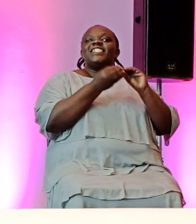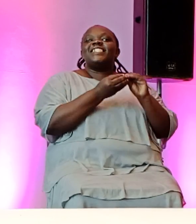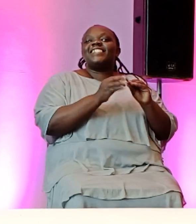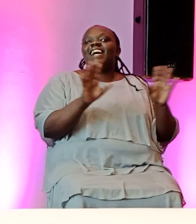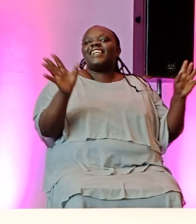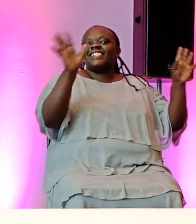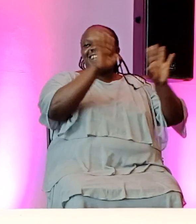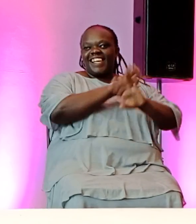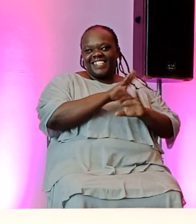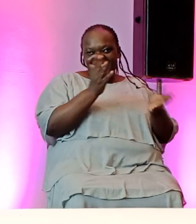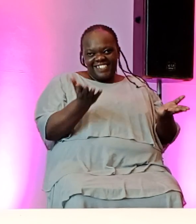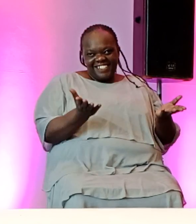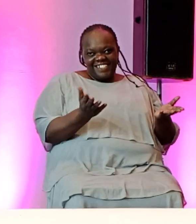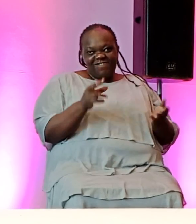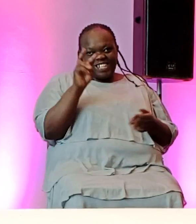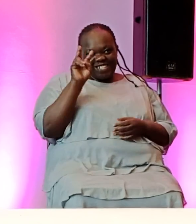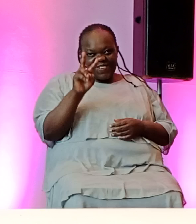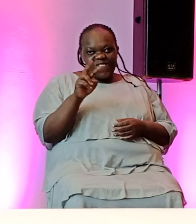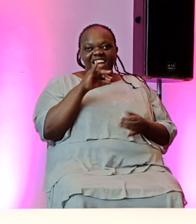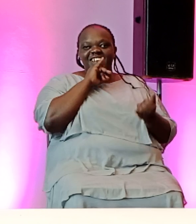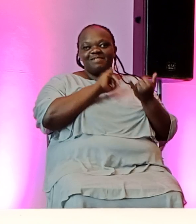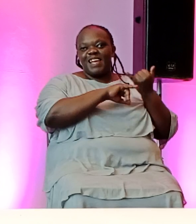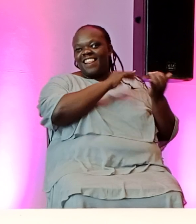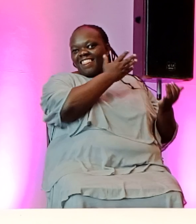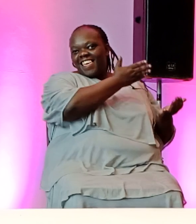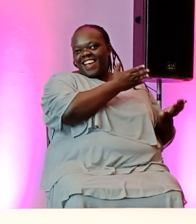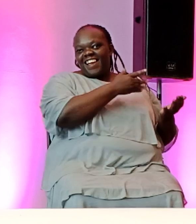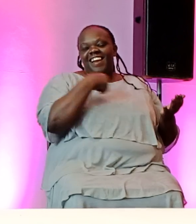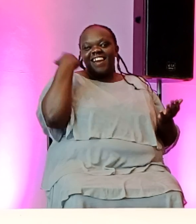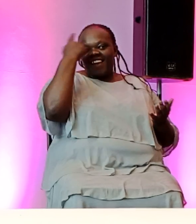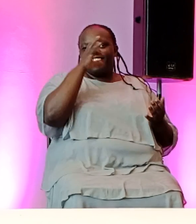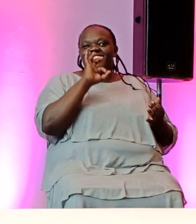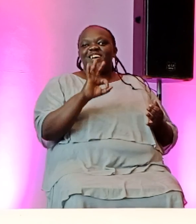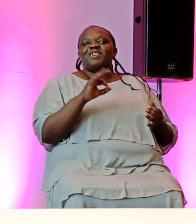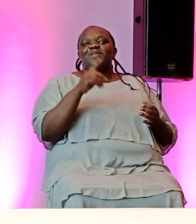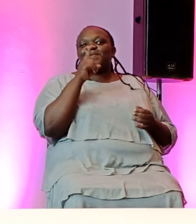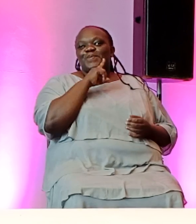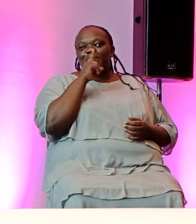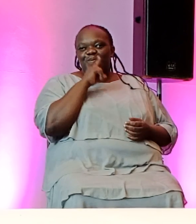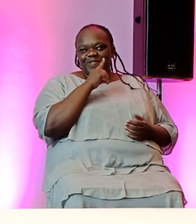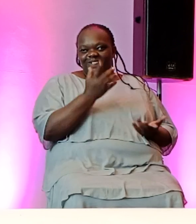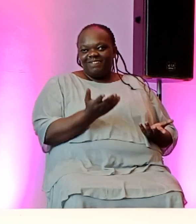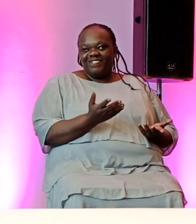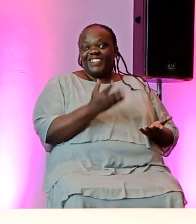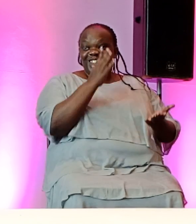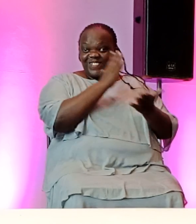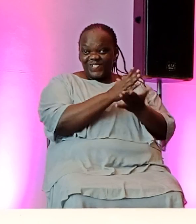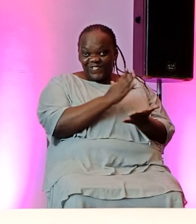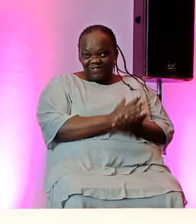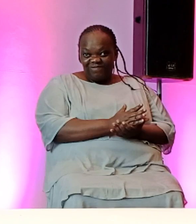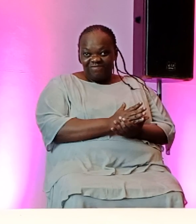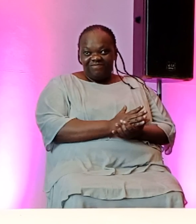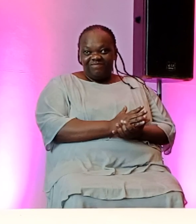night. We saw a very handsome man. And it's